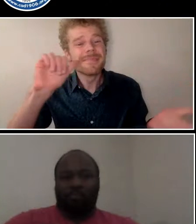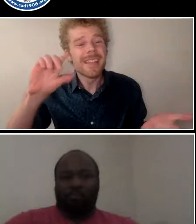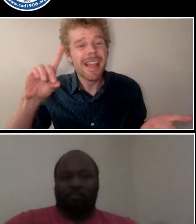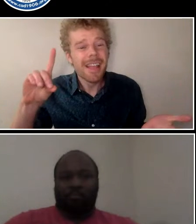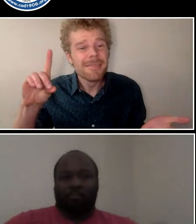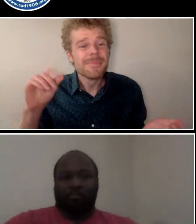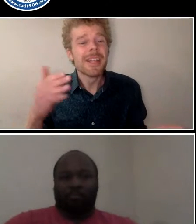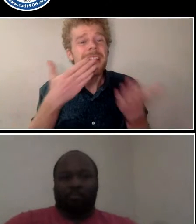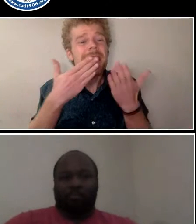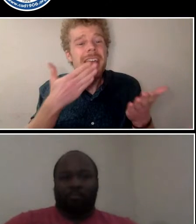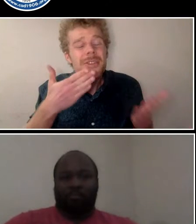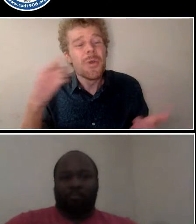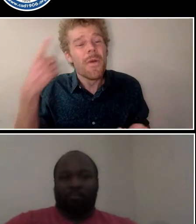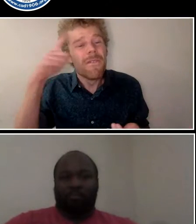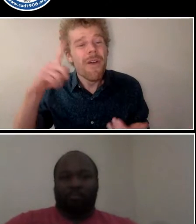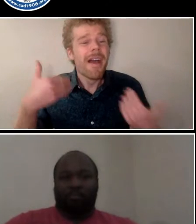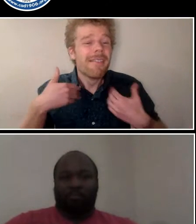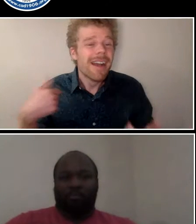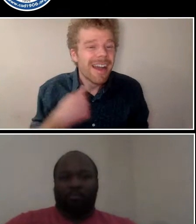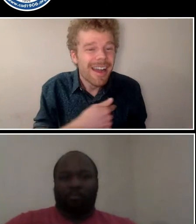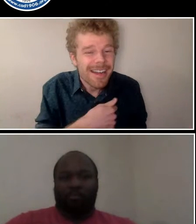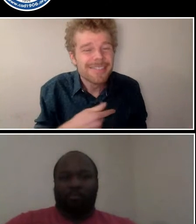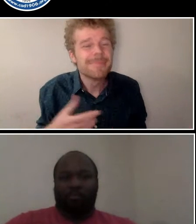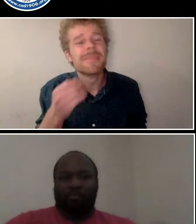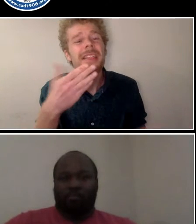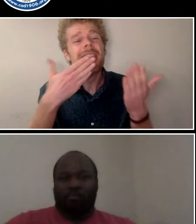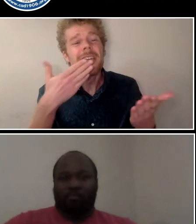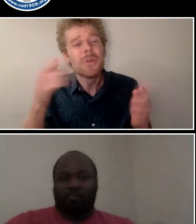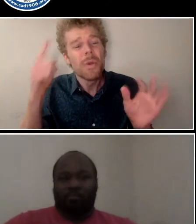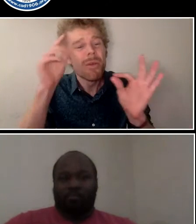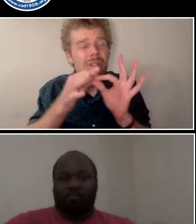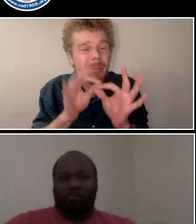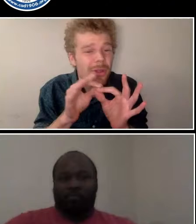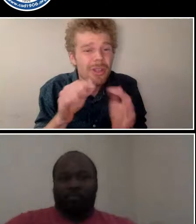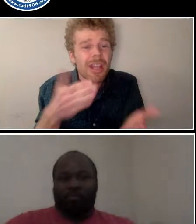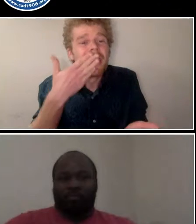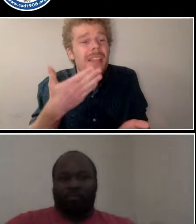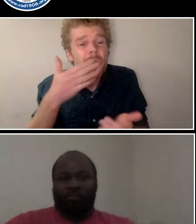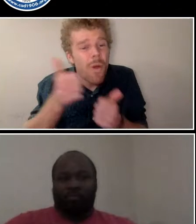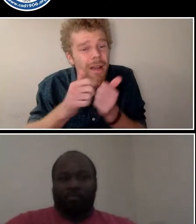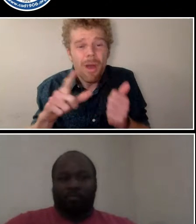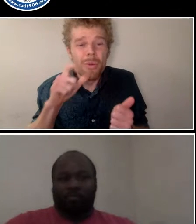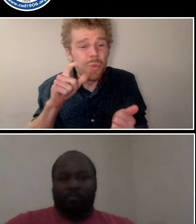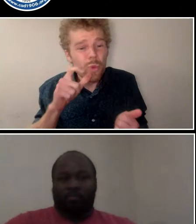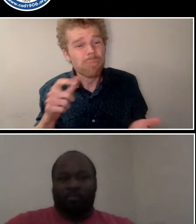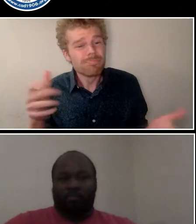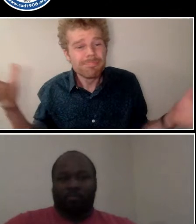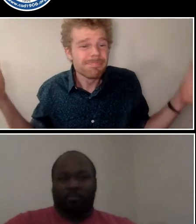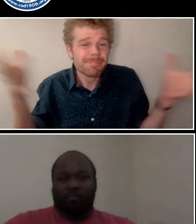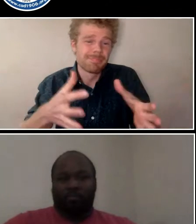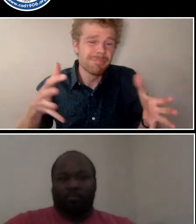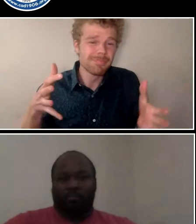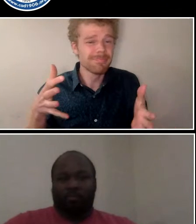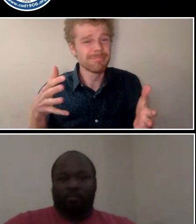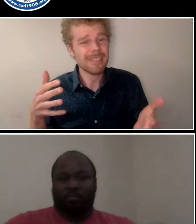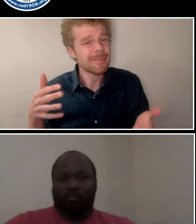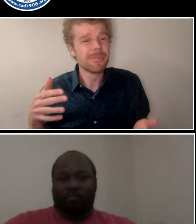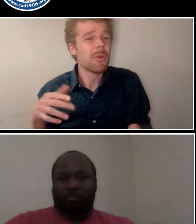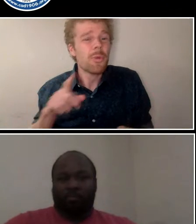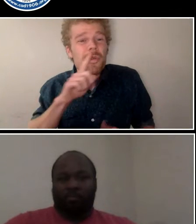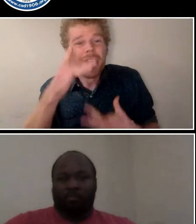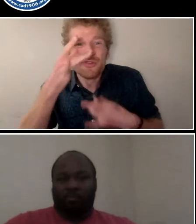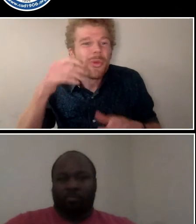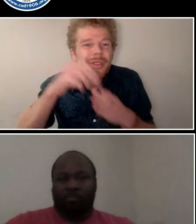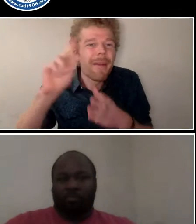Hello, everyone. Good evening to the California Association of the Deaf. Thank you so much for having me and for having